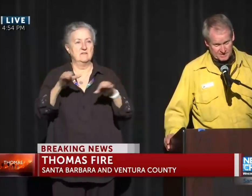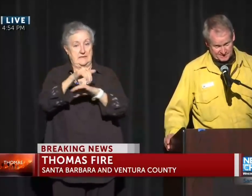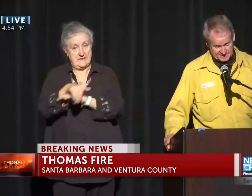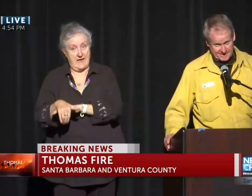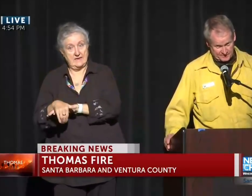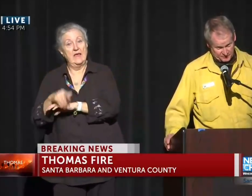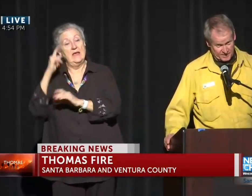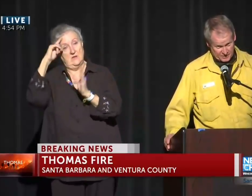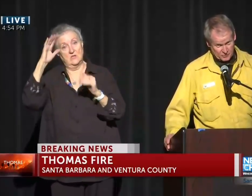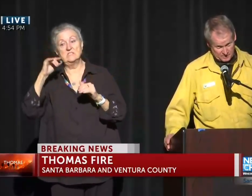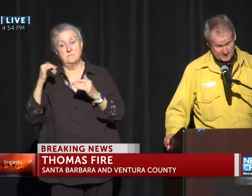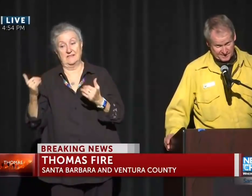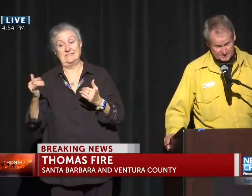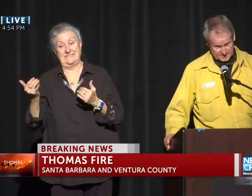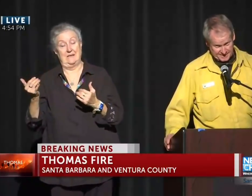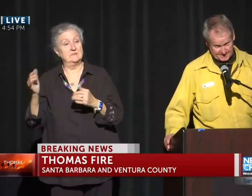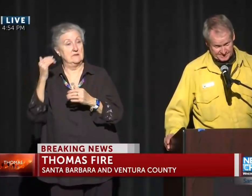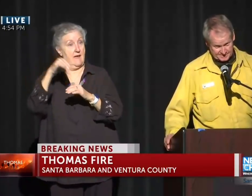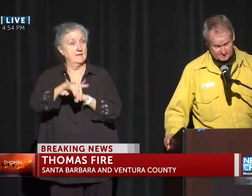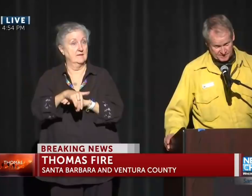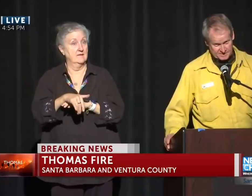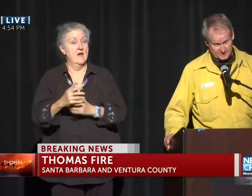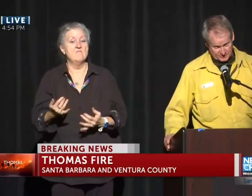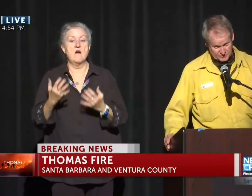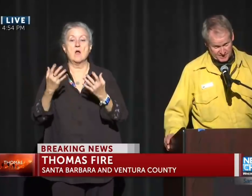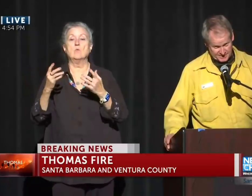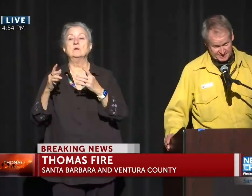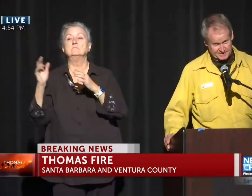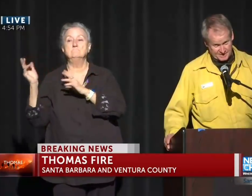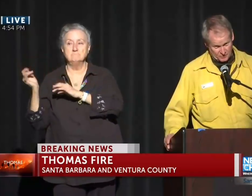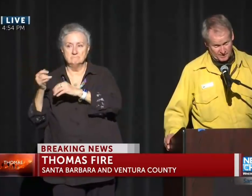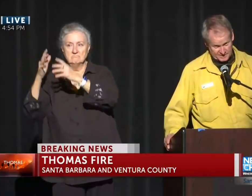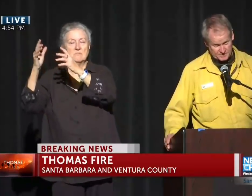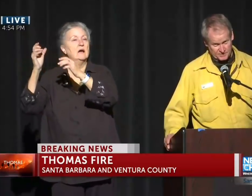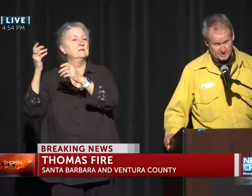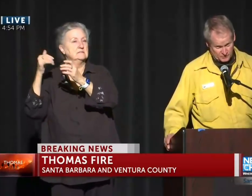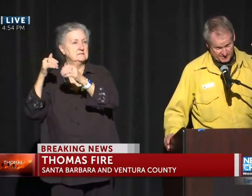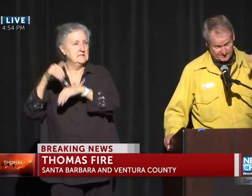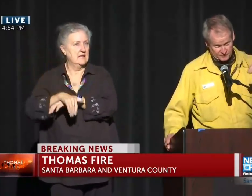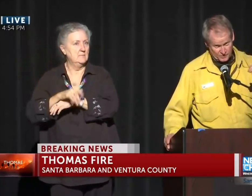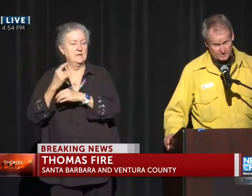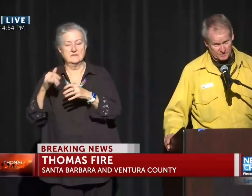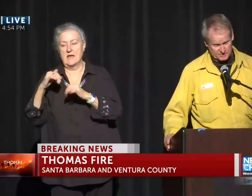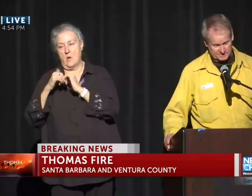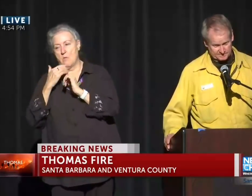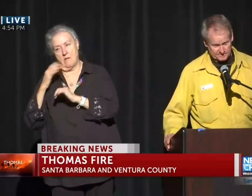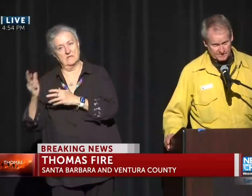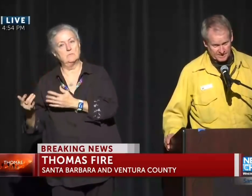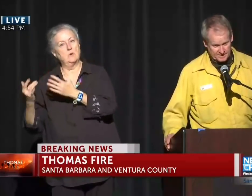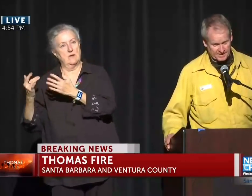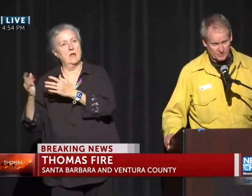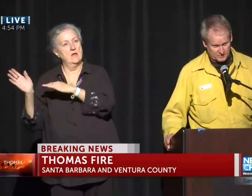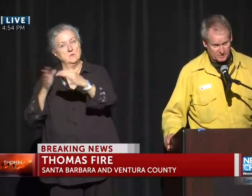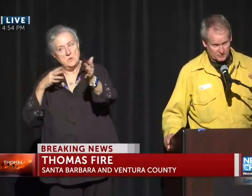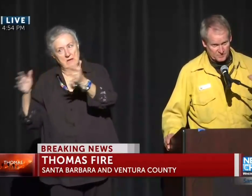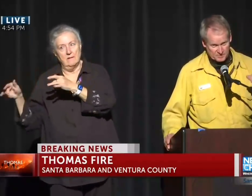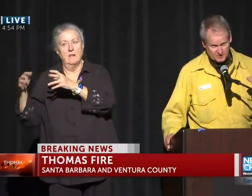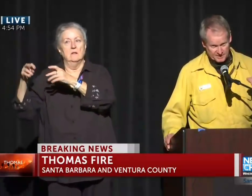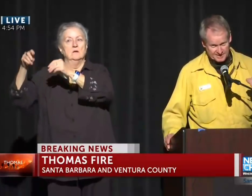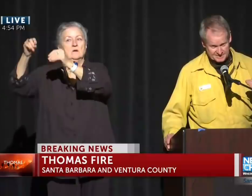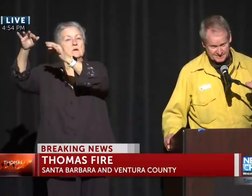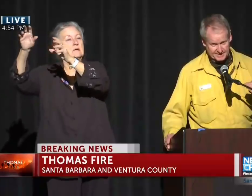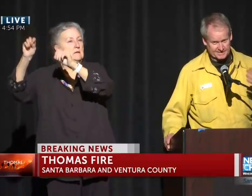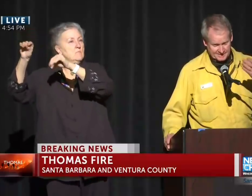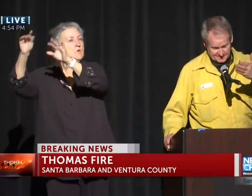and you can expect the same. Fire will pick up tonight because of how dry it is and how well it's burning when that wind blows it. And then it